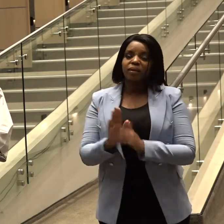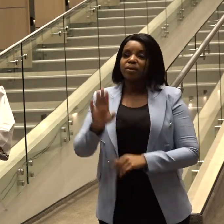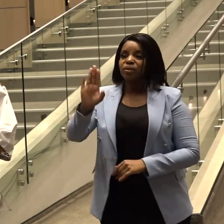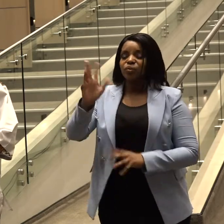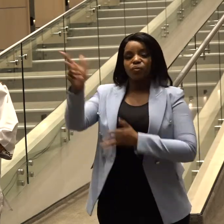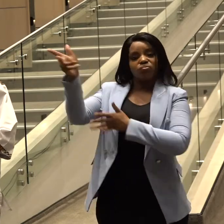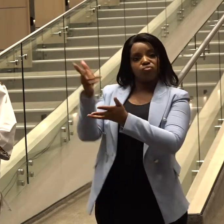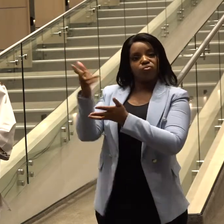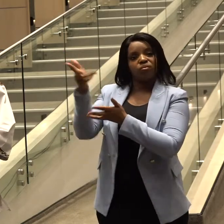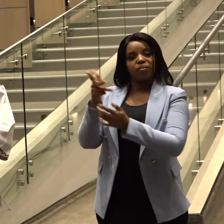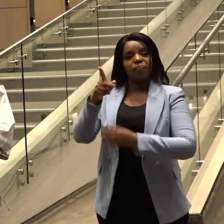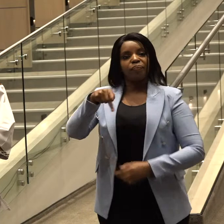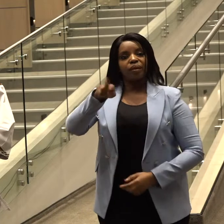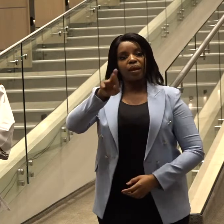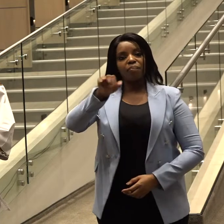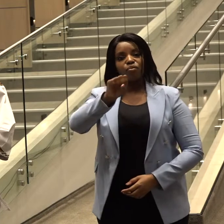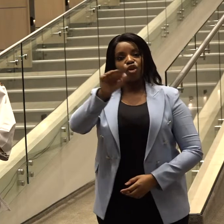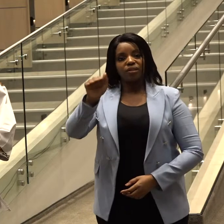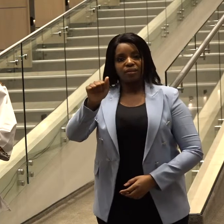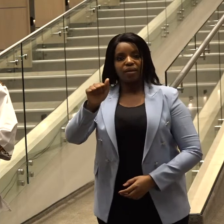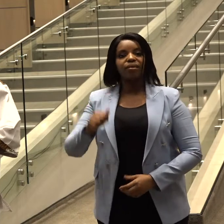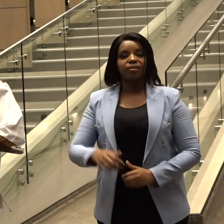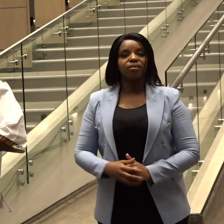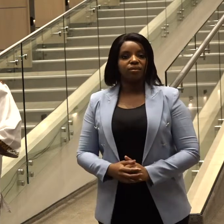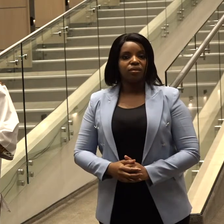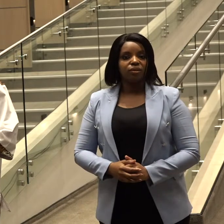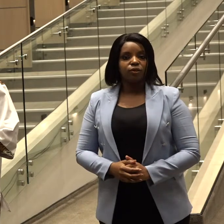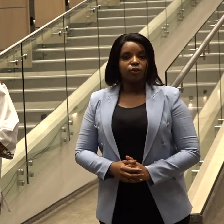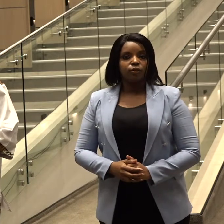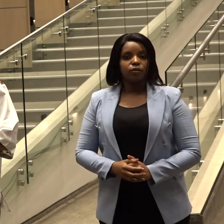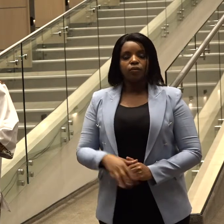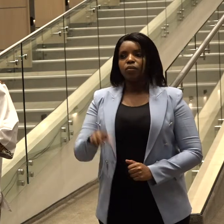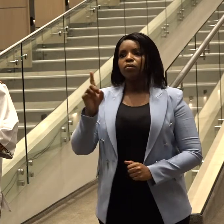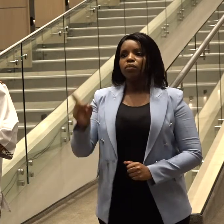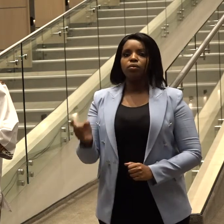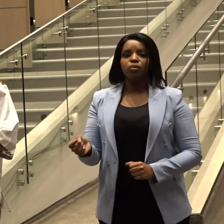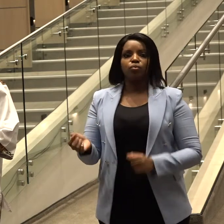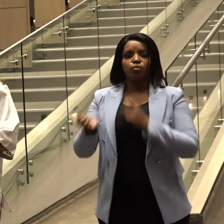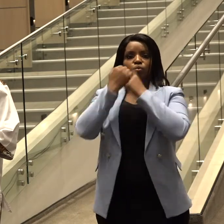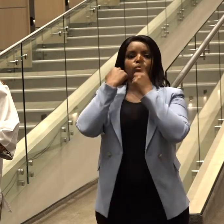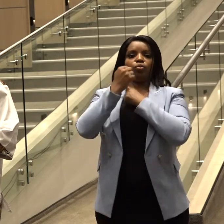prasa not to okay